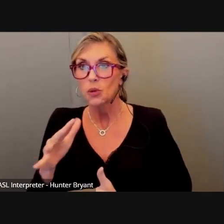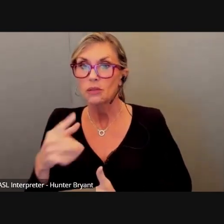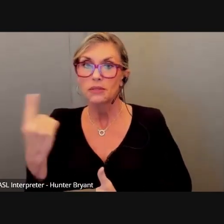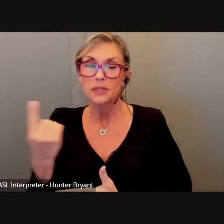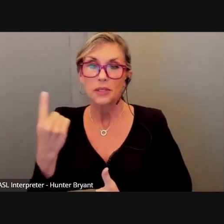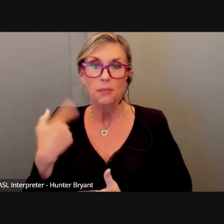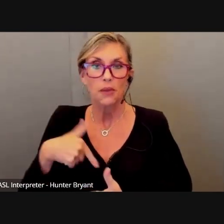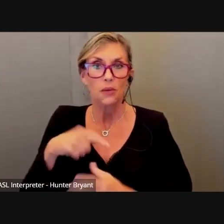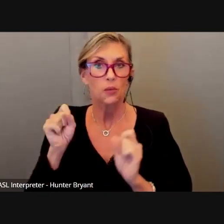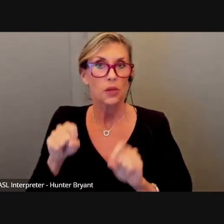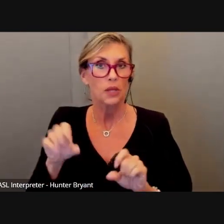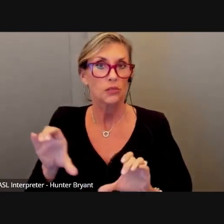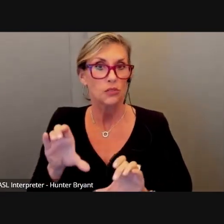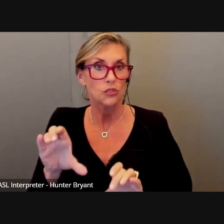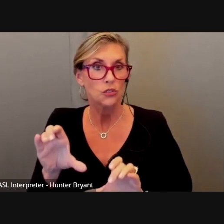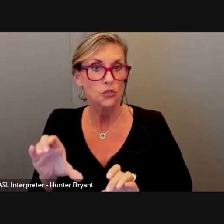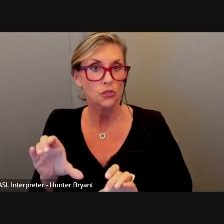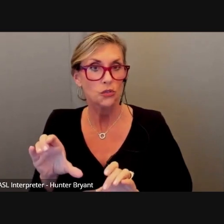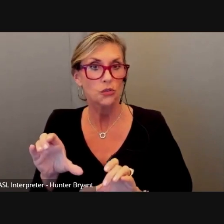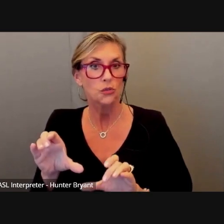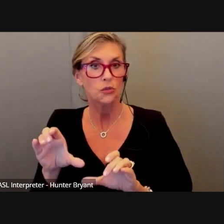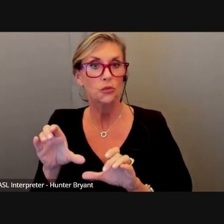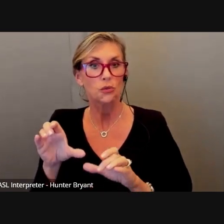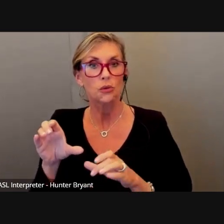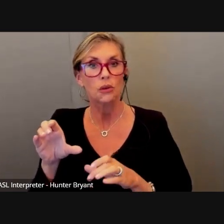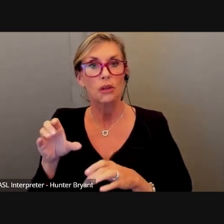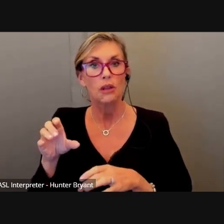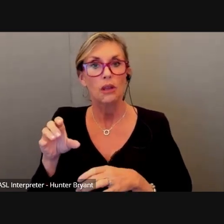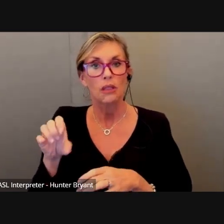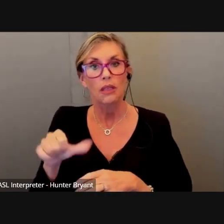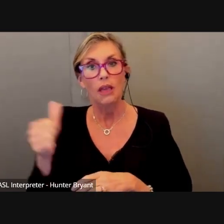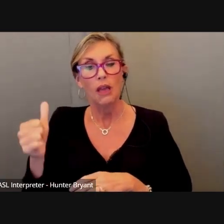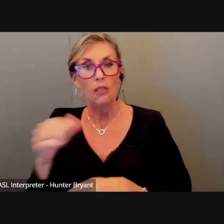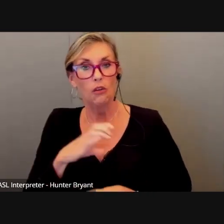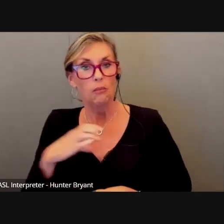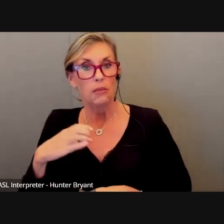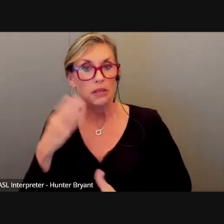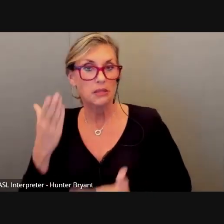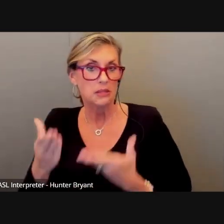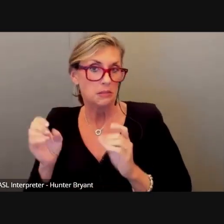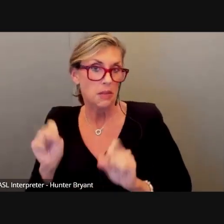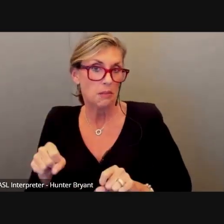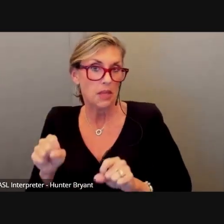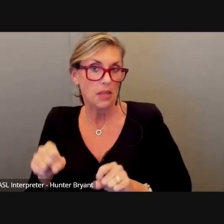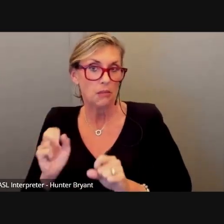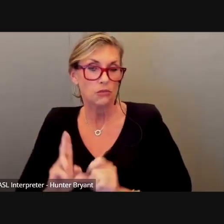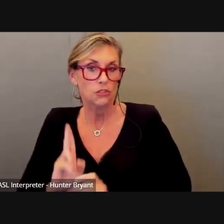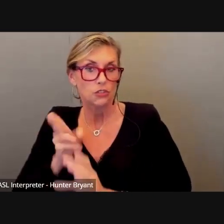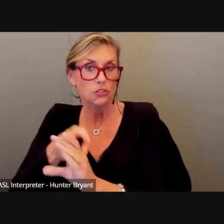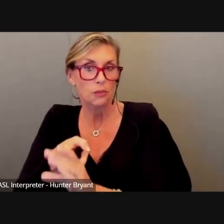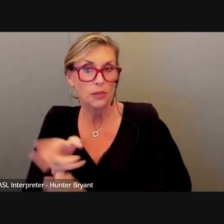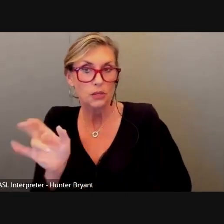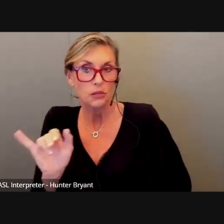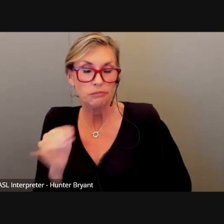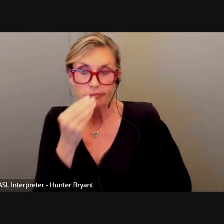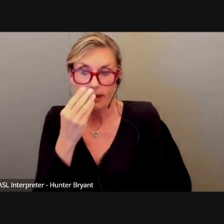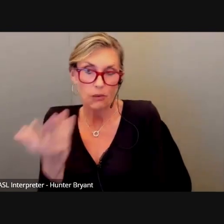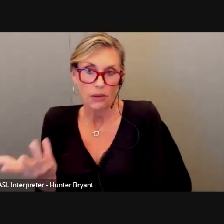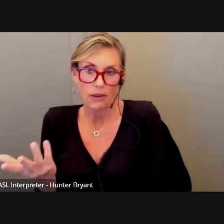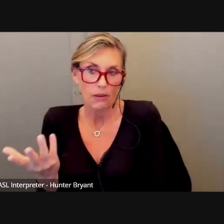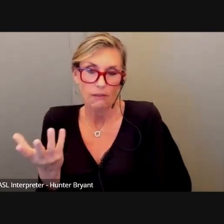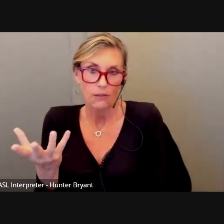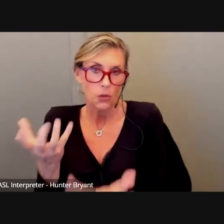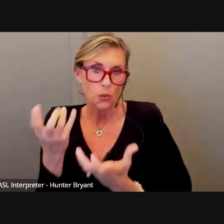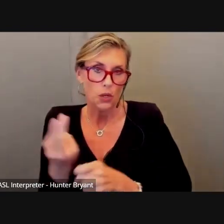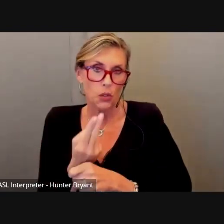Lillian suggested, asynchronously, and the other committees might be able to jump in there as well. But, you know, I don't care whether everybody wants to use it or